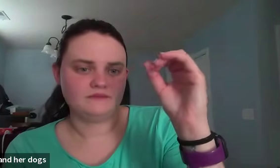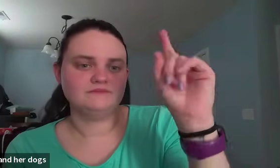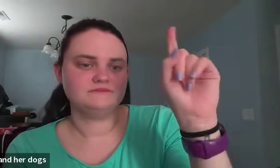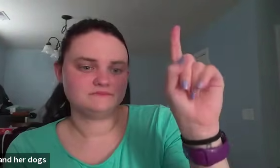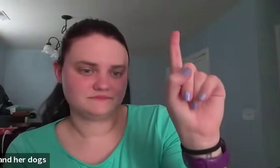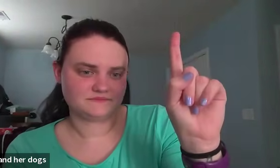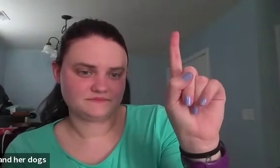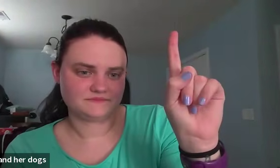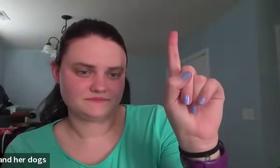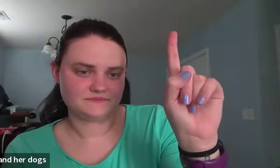one,